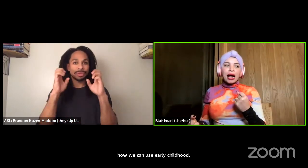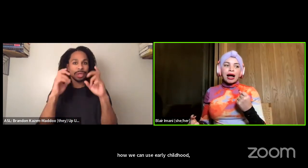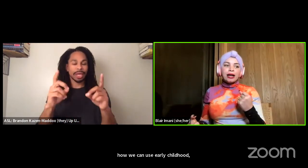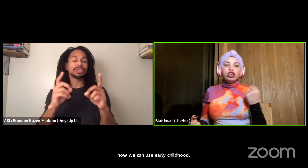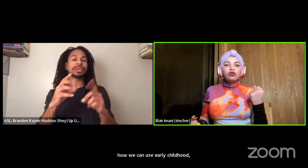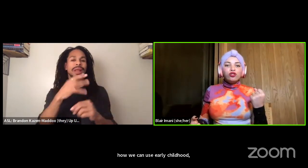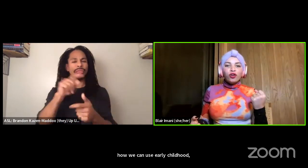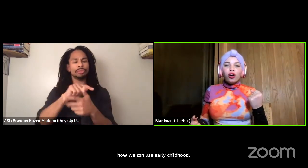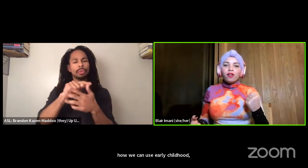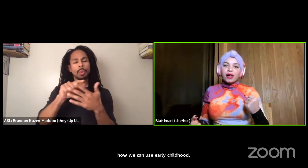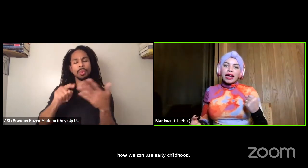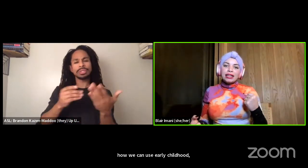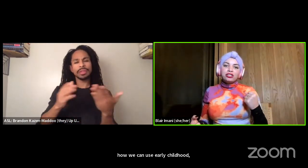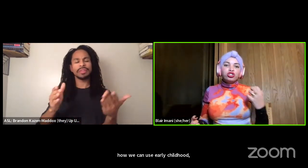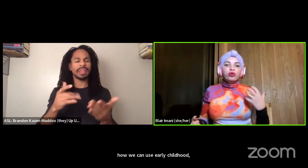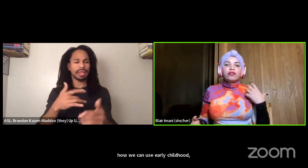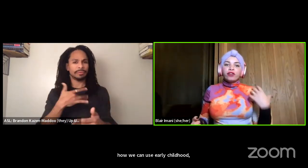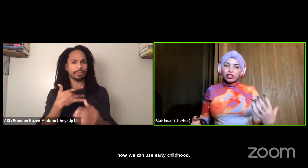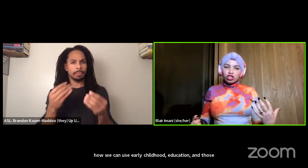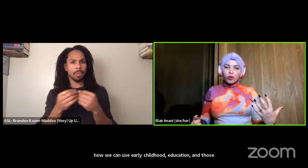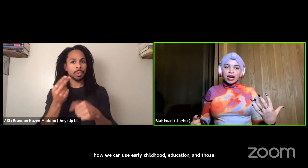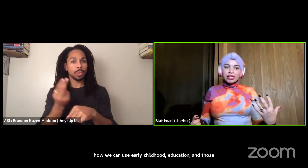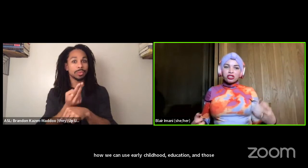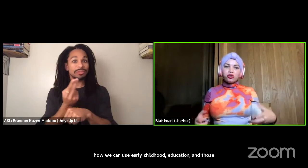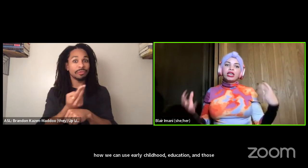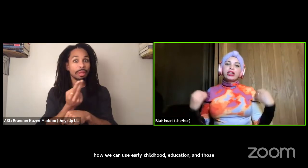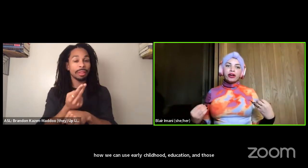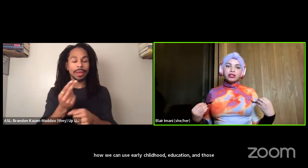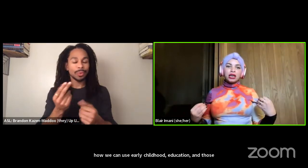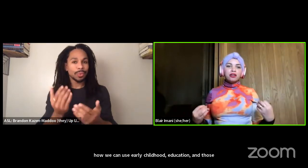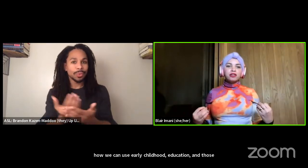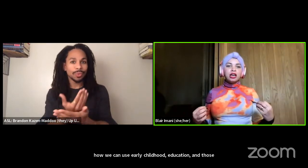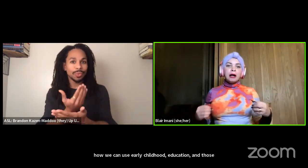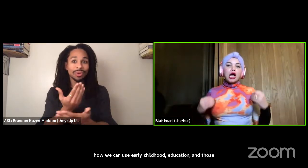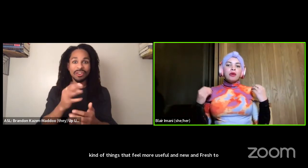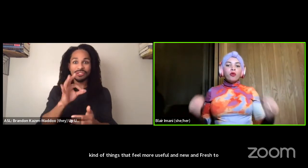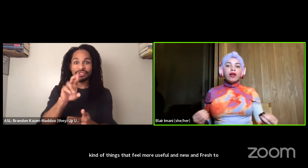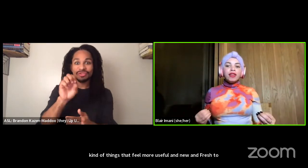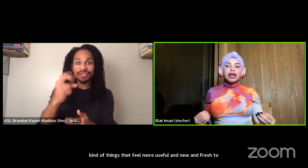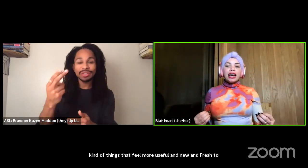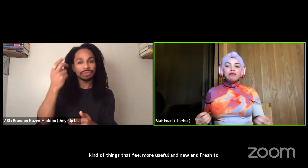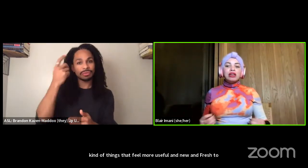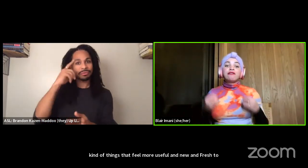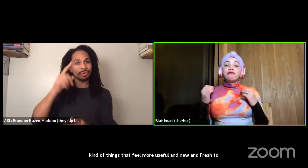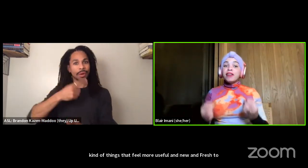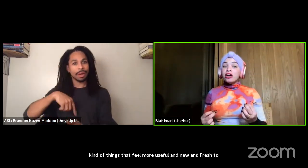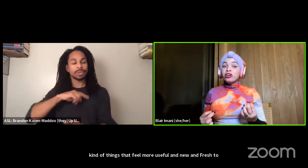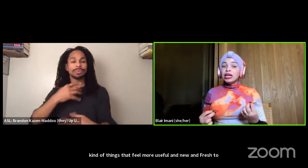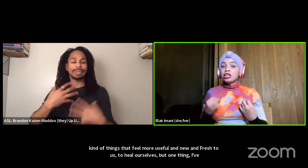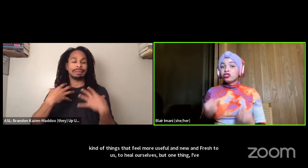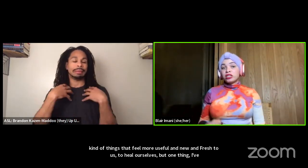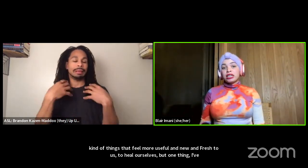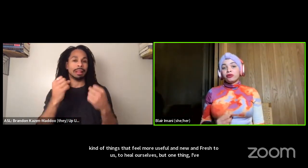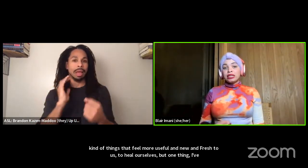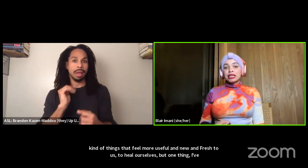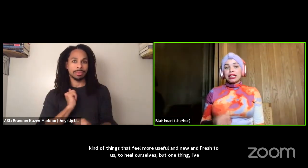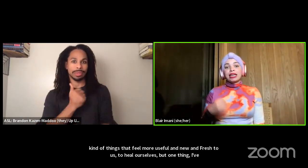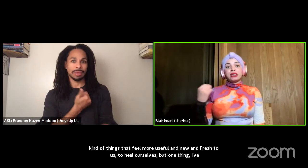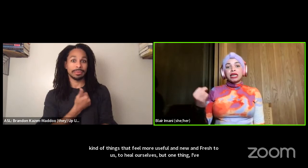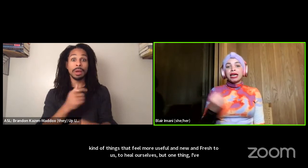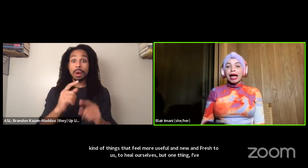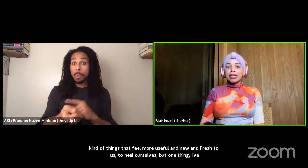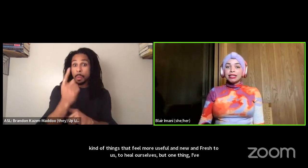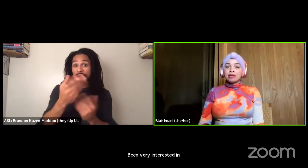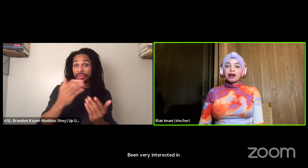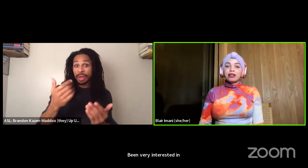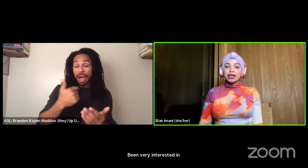more youthful and new and fresh to us to heal ourselves. But one thing I've been very interested in recently,